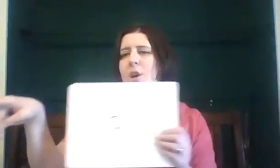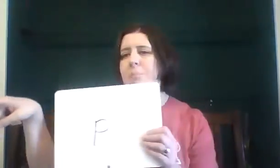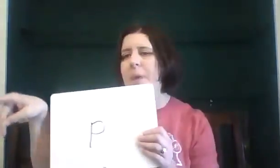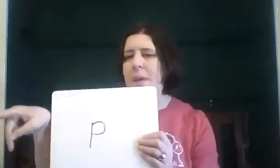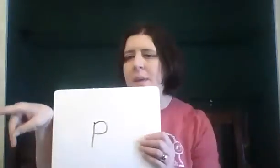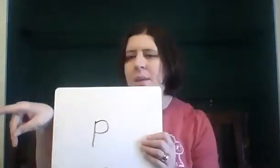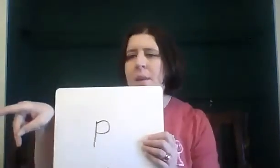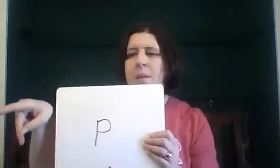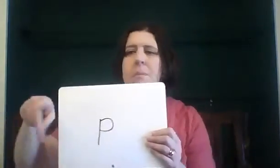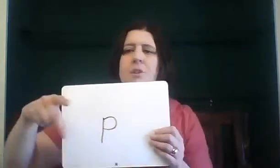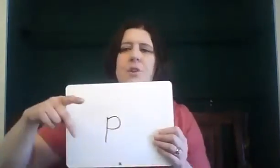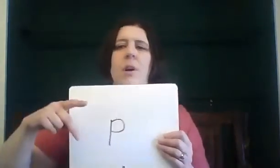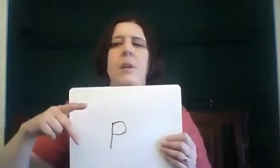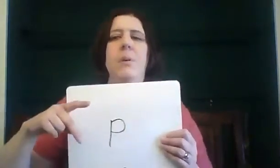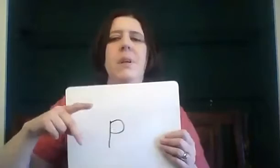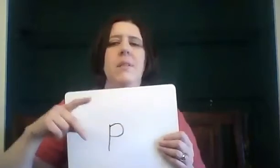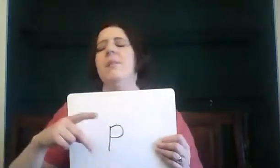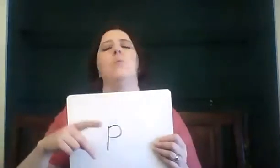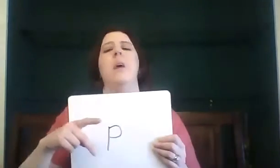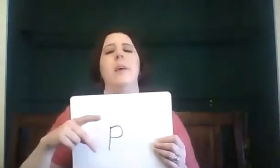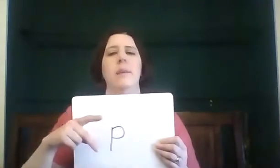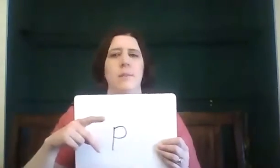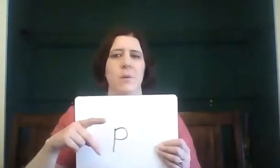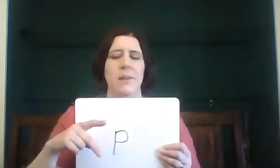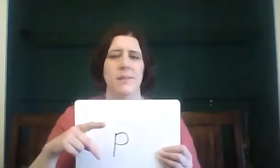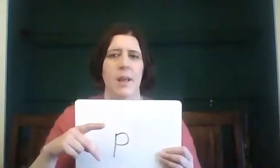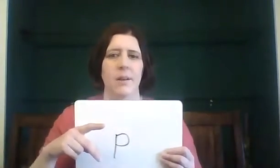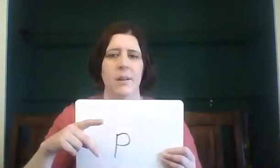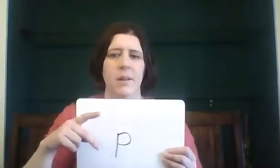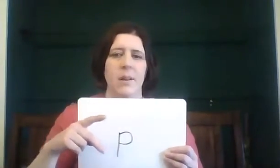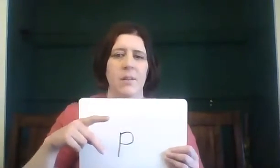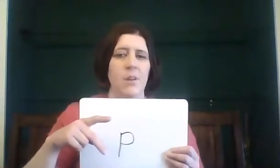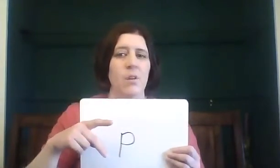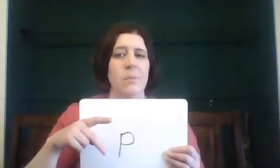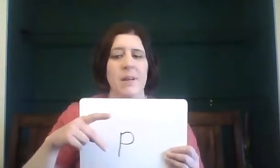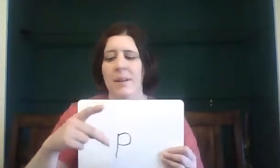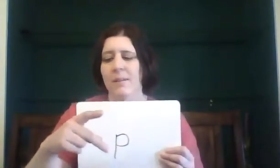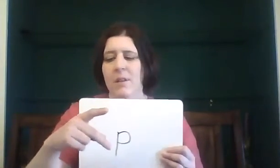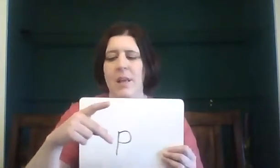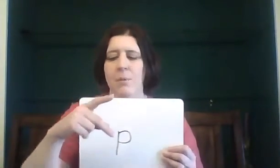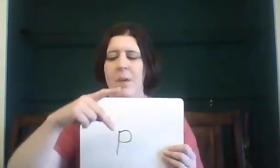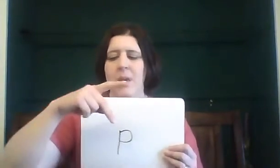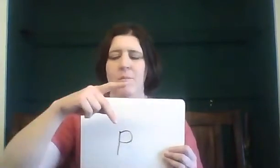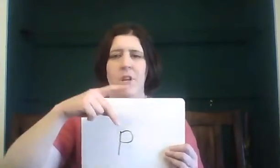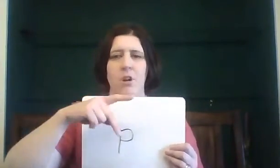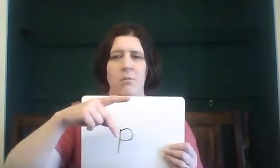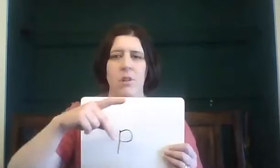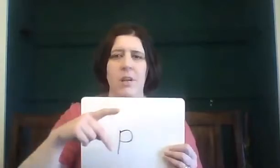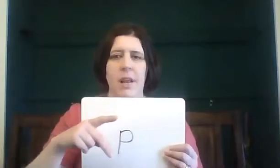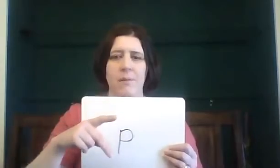letter P, but you are going to put it this way, is the way it's signed. So, but it does look like a P when you're looking at it